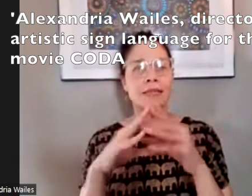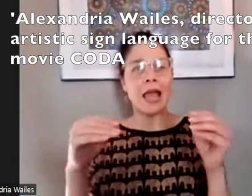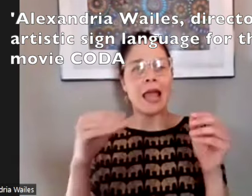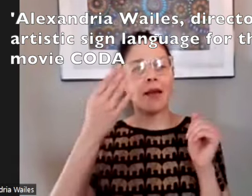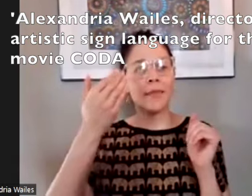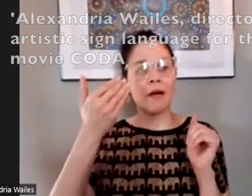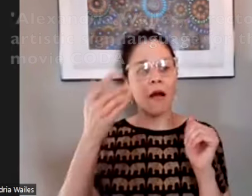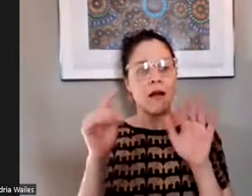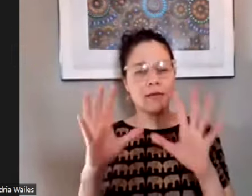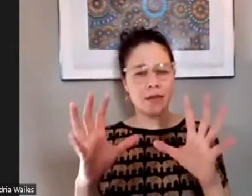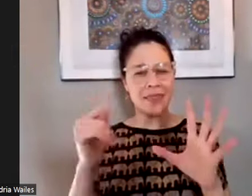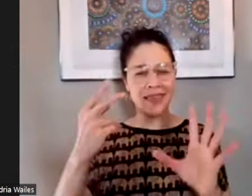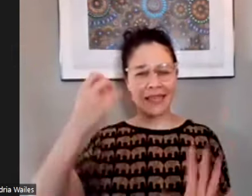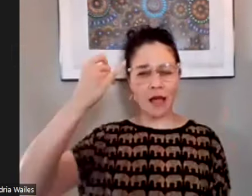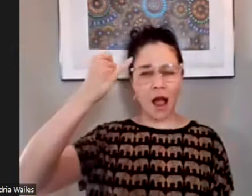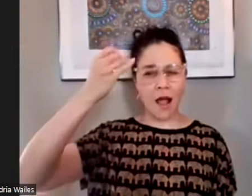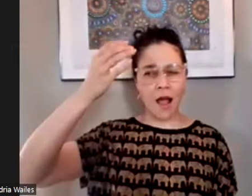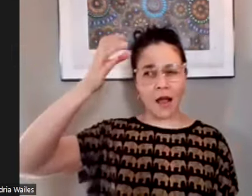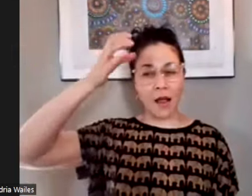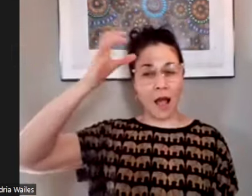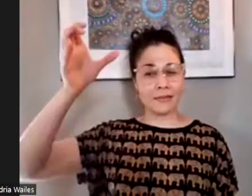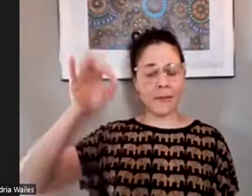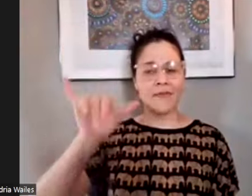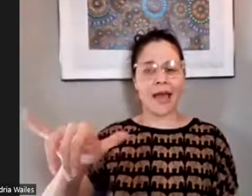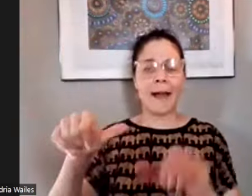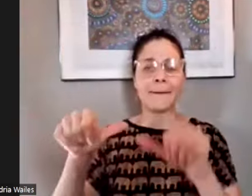think that's a great question. And I will say that because of the